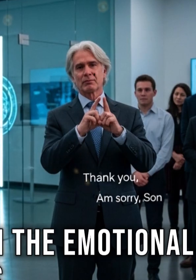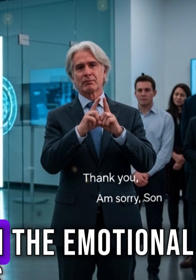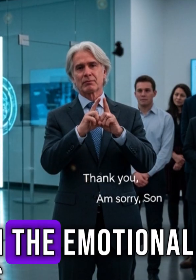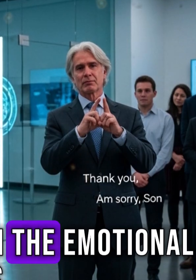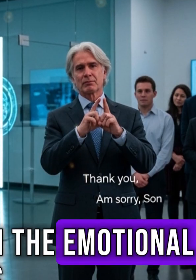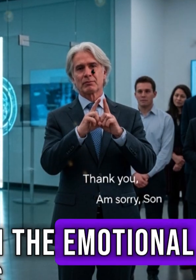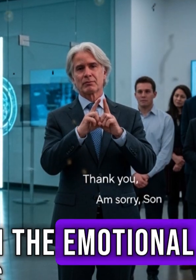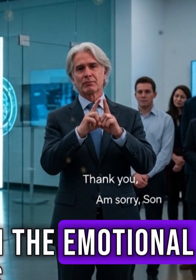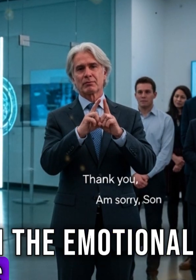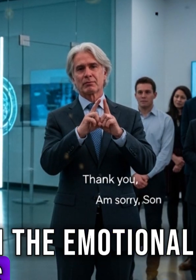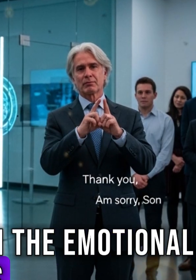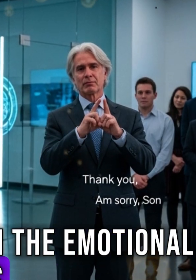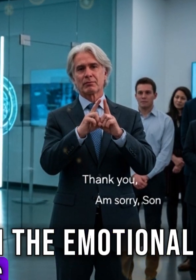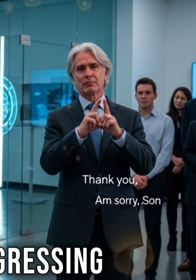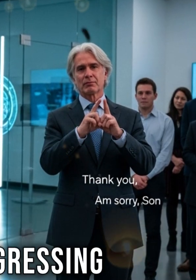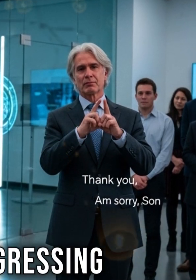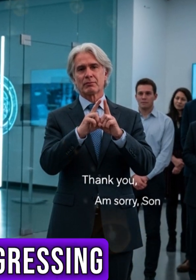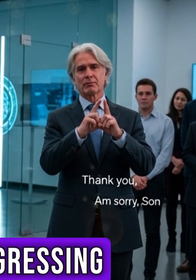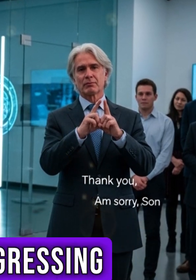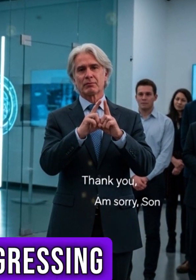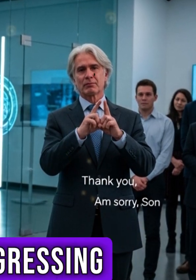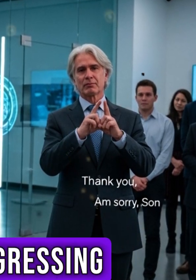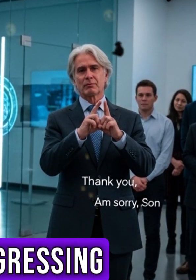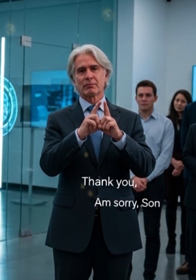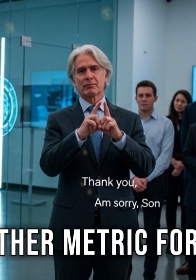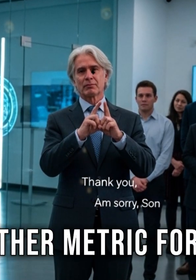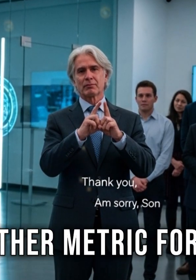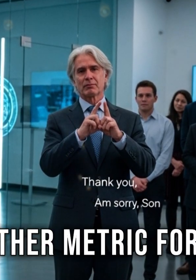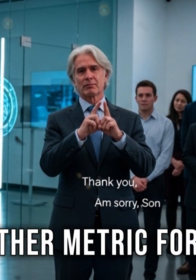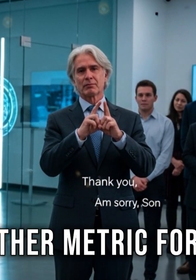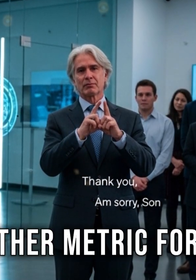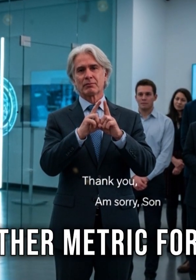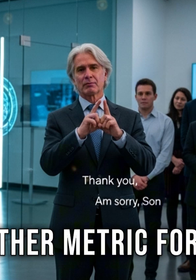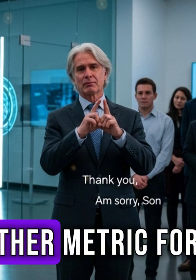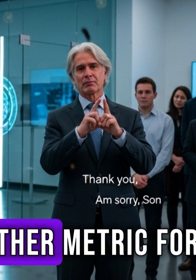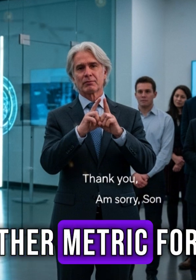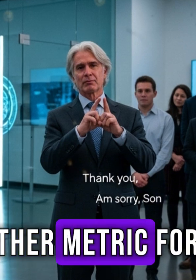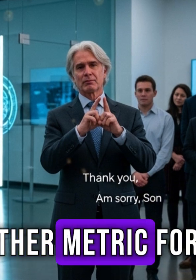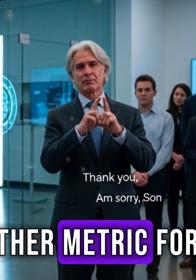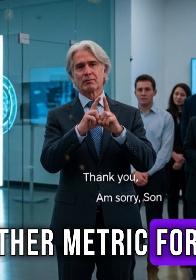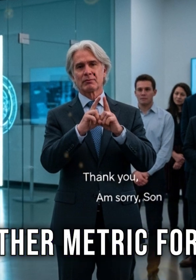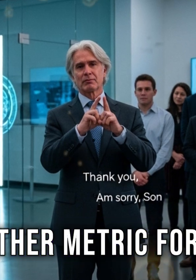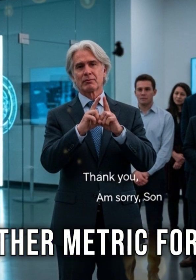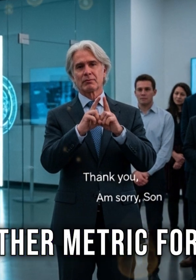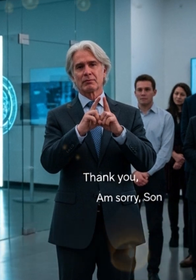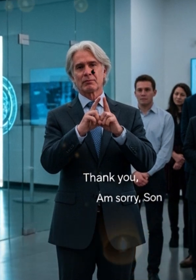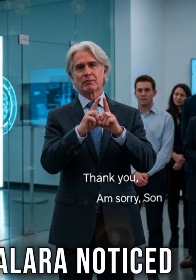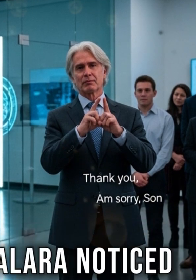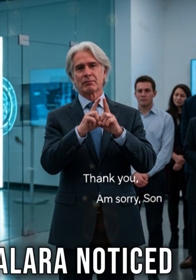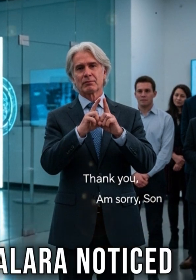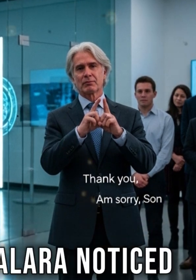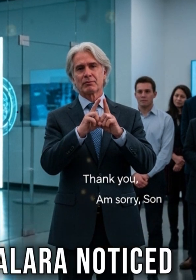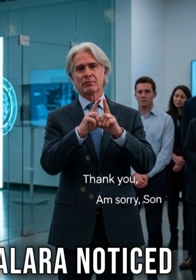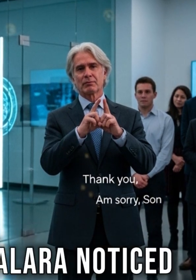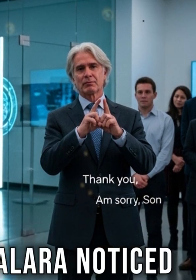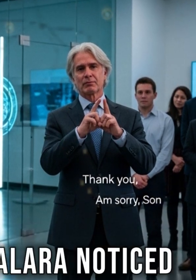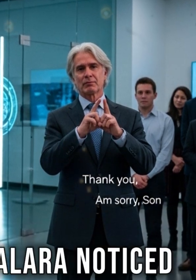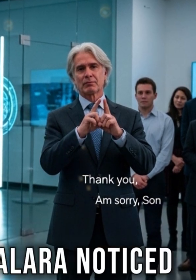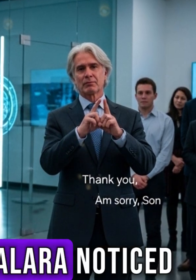with the emotional signs, but he's progressing. Progress is just another metric for him. Julian signed, but